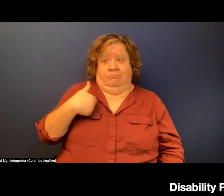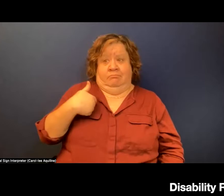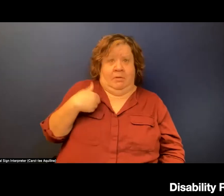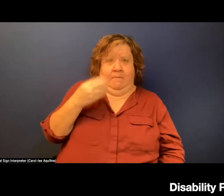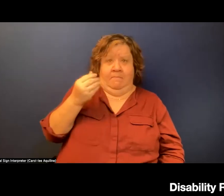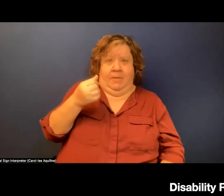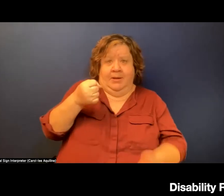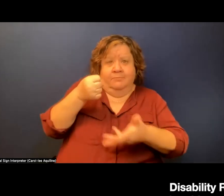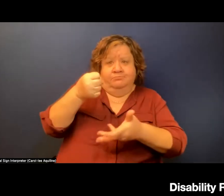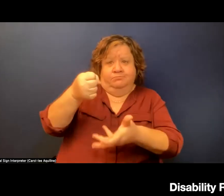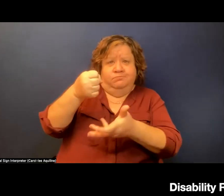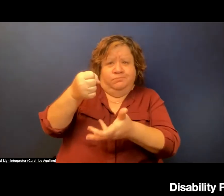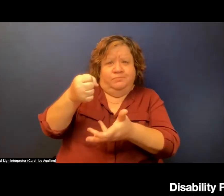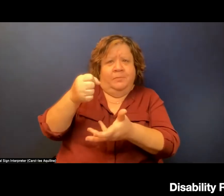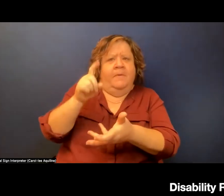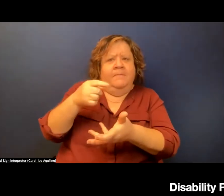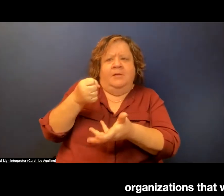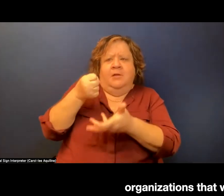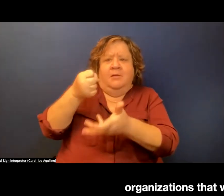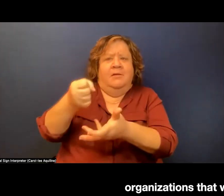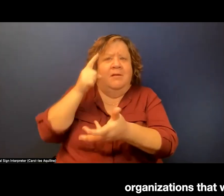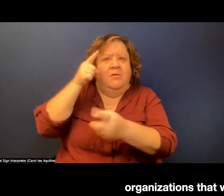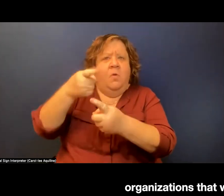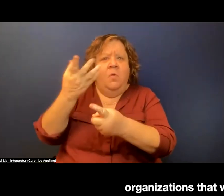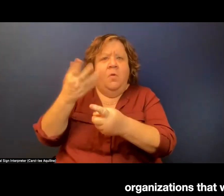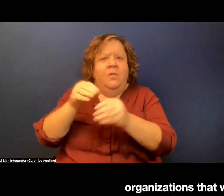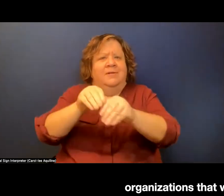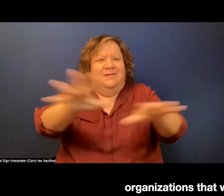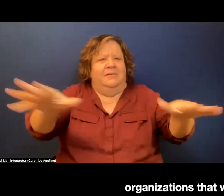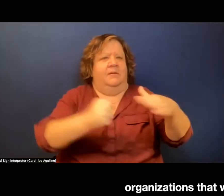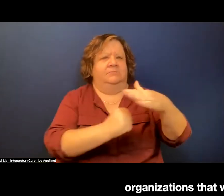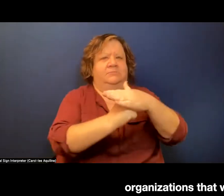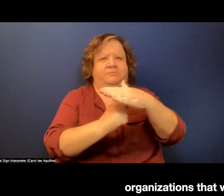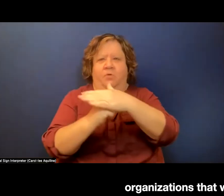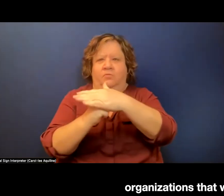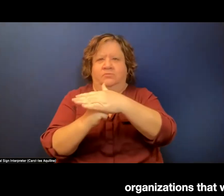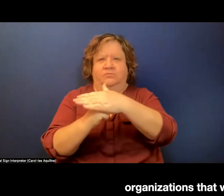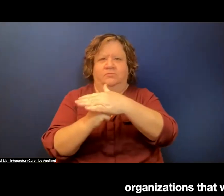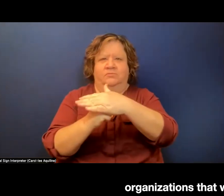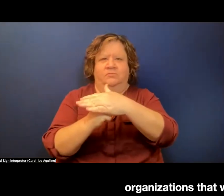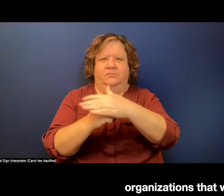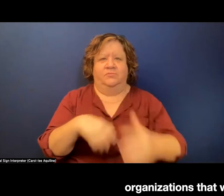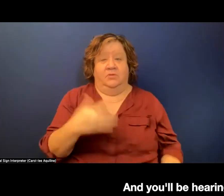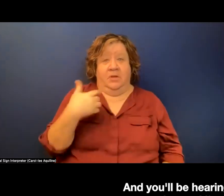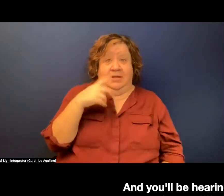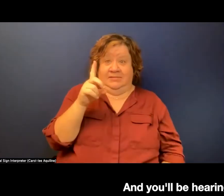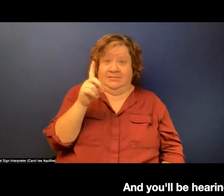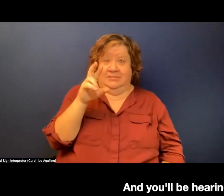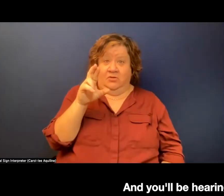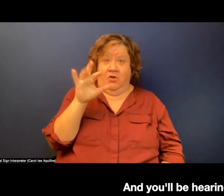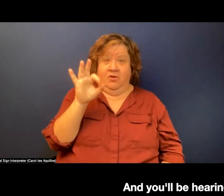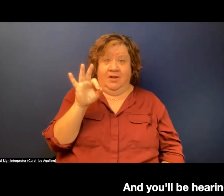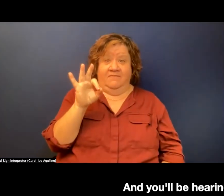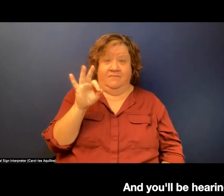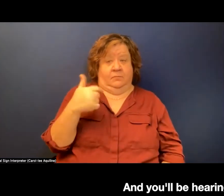the Disability Rights Fund, we're able to fund incredible organisations that we would not be able to support otherwise.